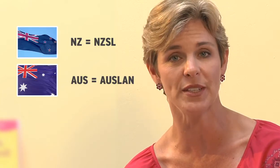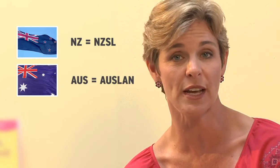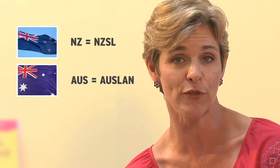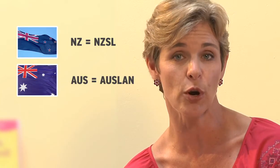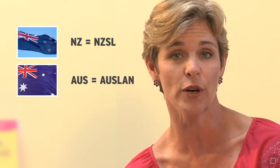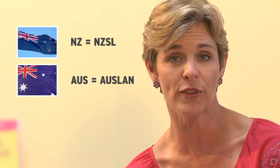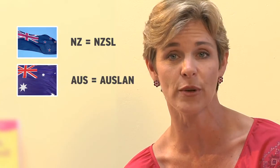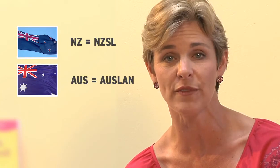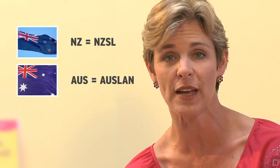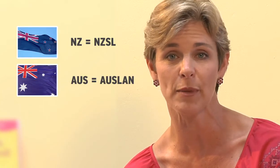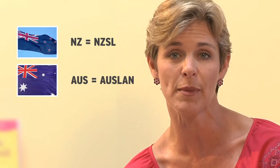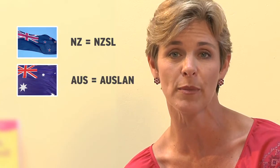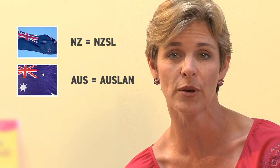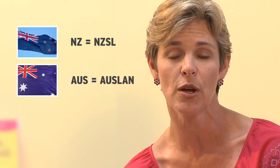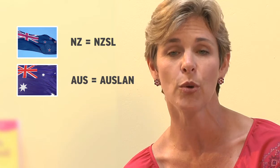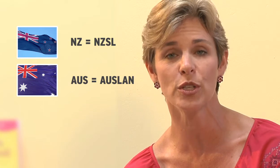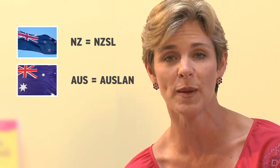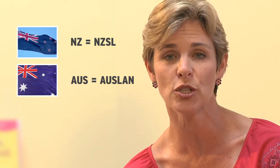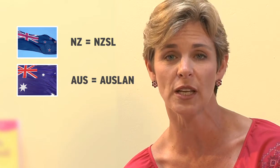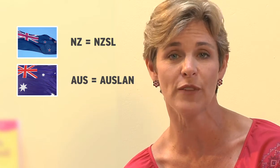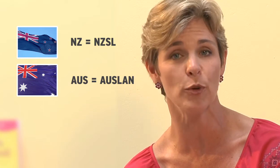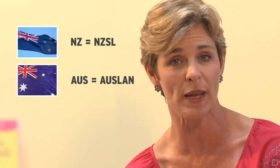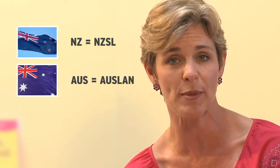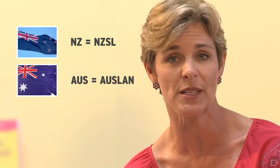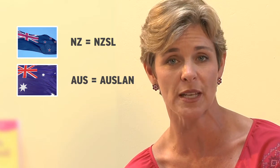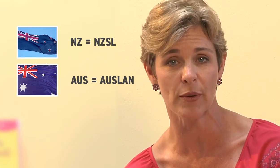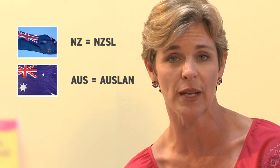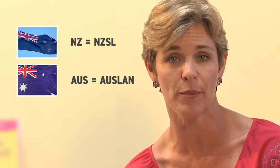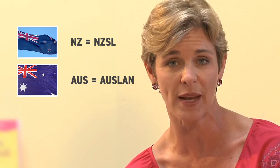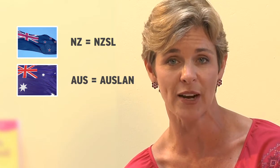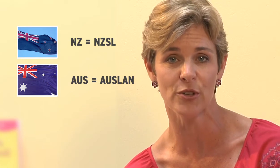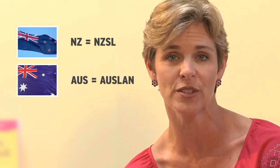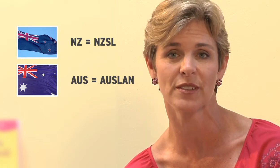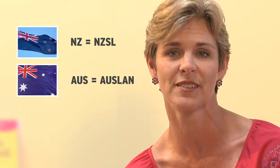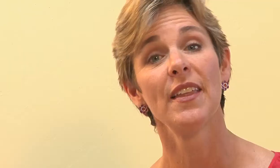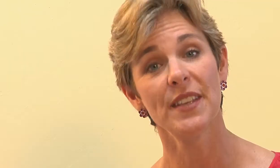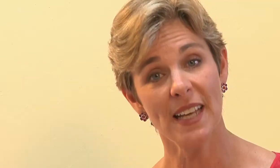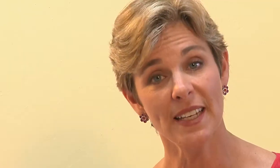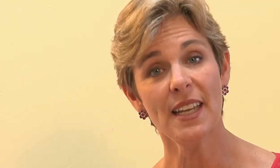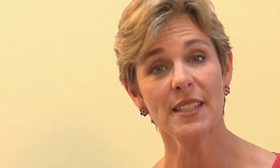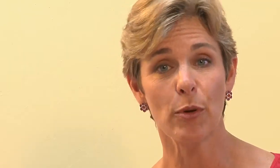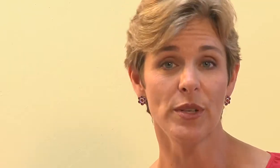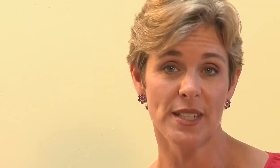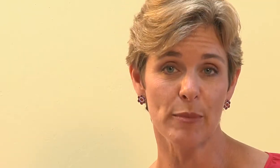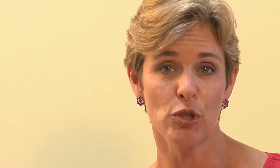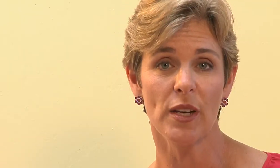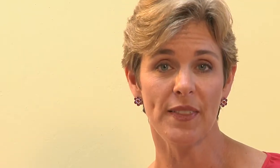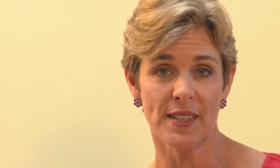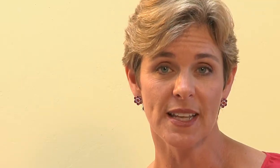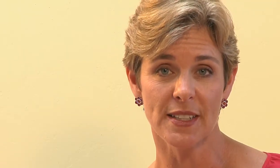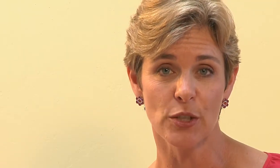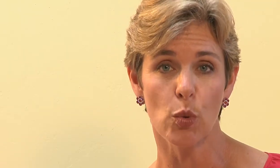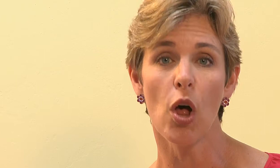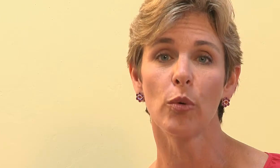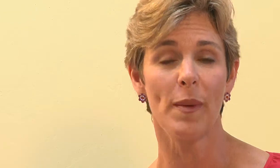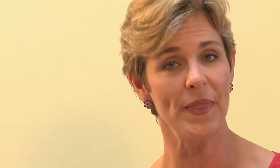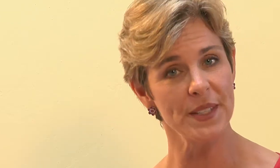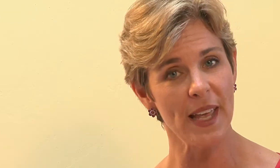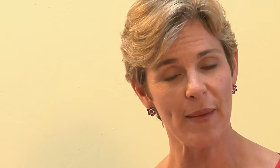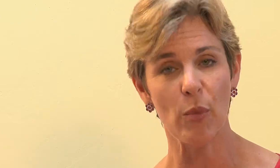deaf or hard of hearing family member, or especially if your baby is hearing impaired. The techniques I'm going to demonstrate in these lessons will all remain the same with